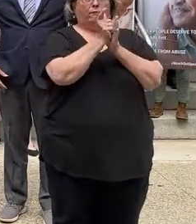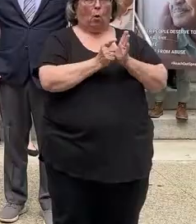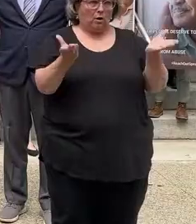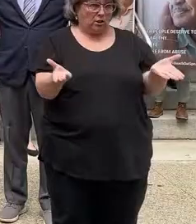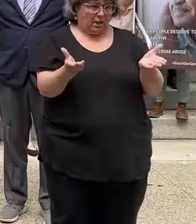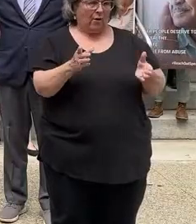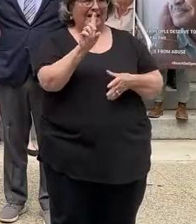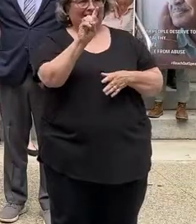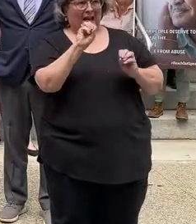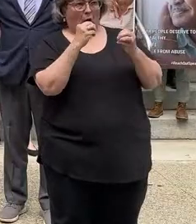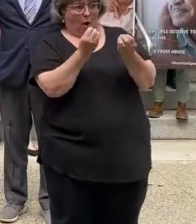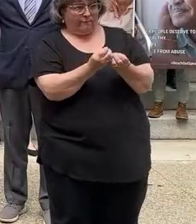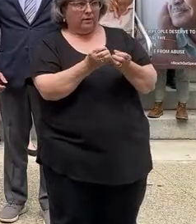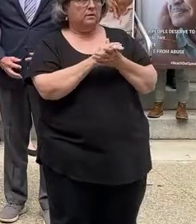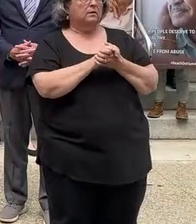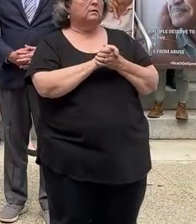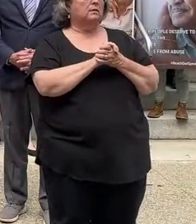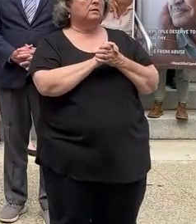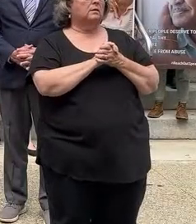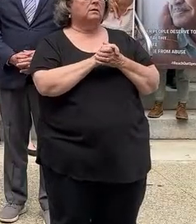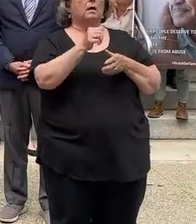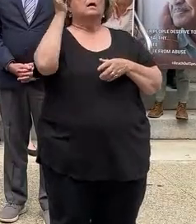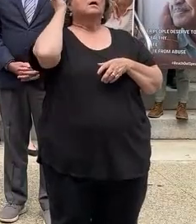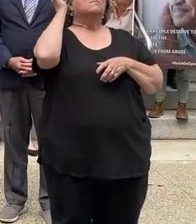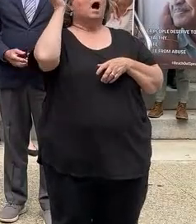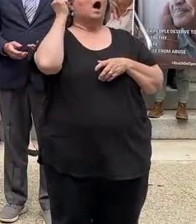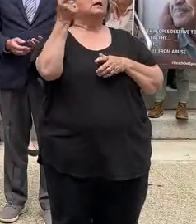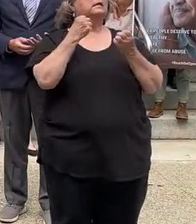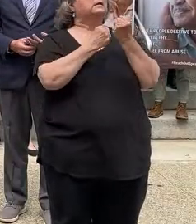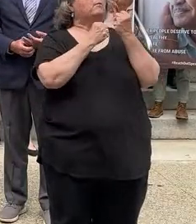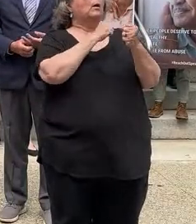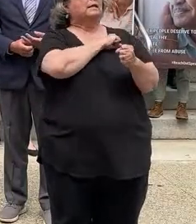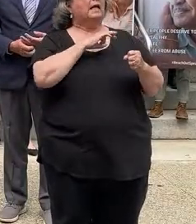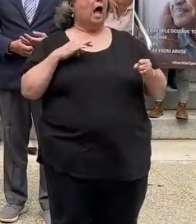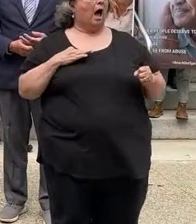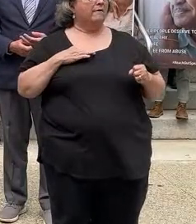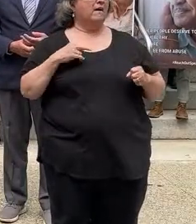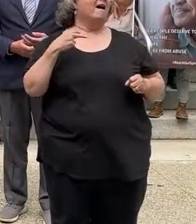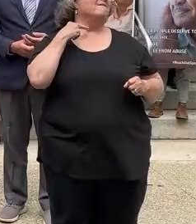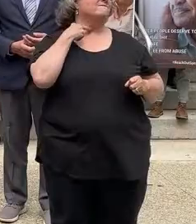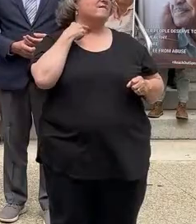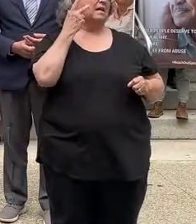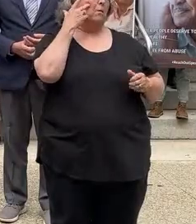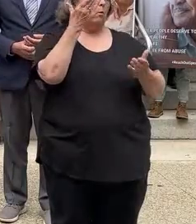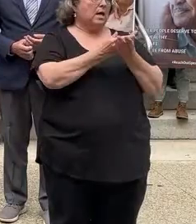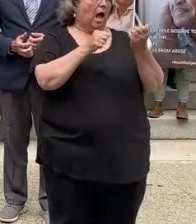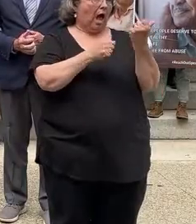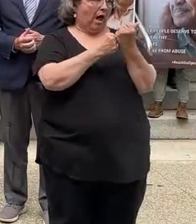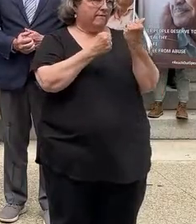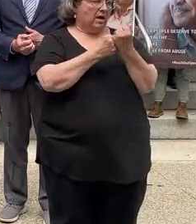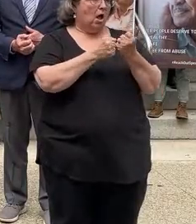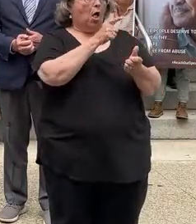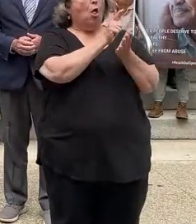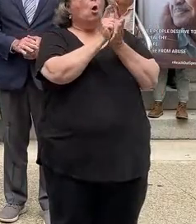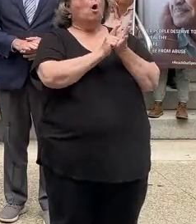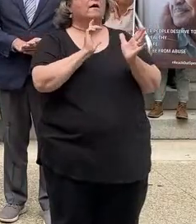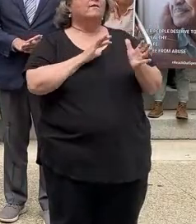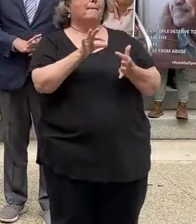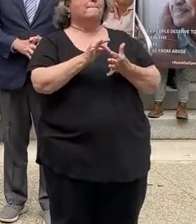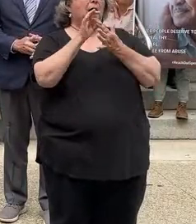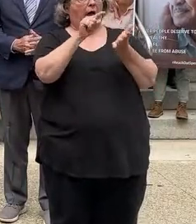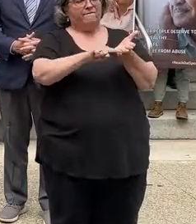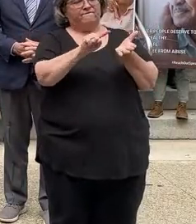district attorney's office. We have, behind me, I have support staff, I have victim witness advocates, and I have lawyers from our